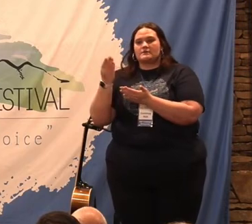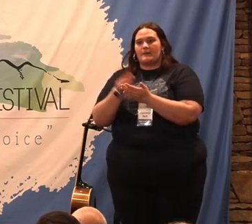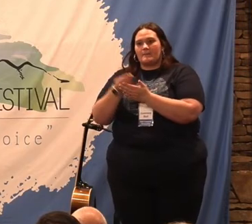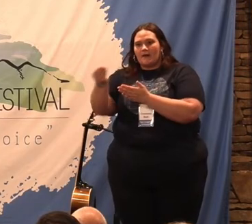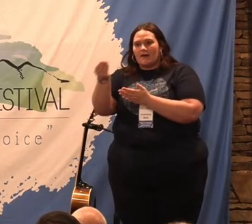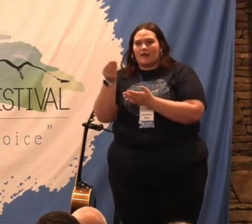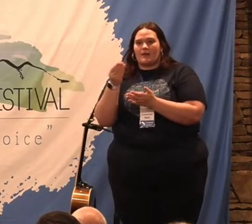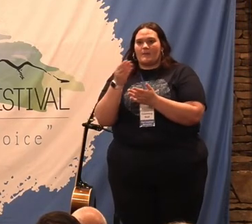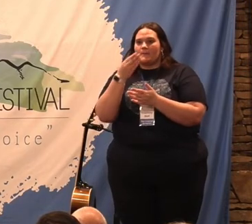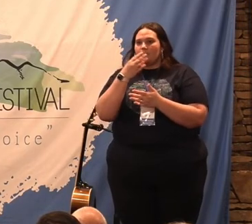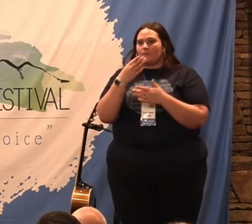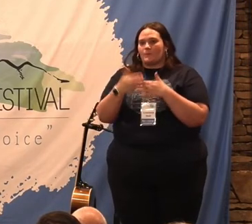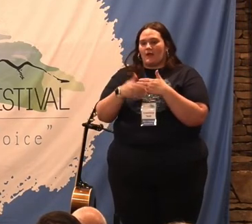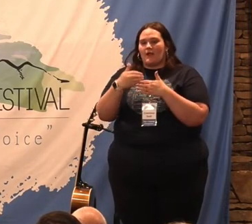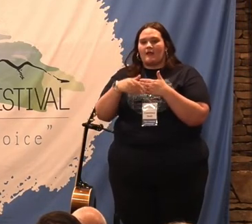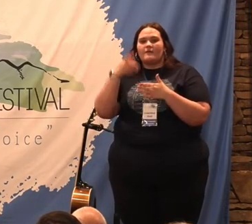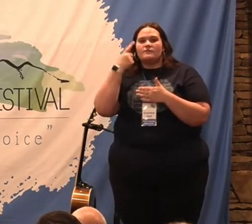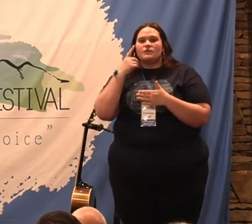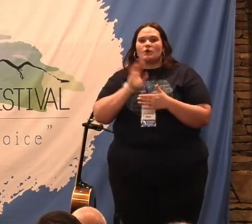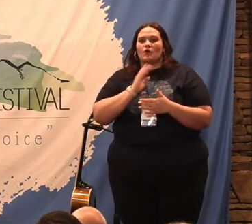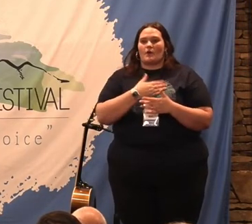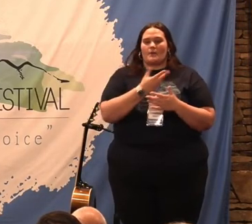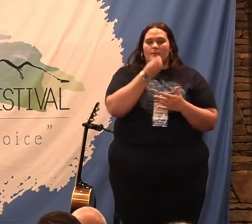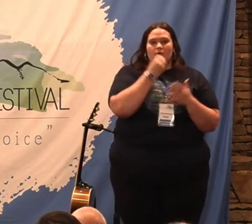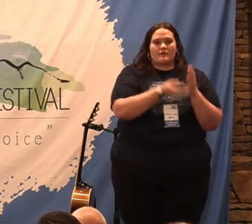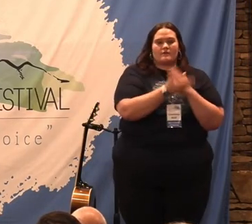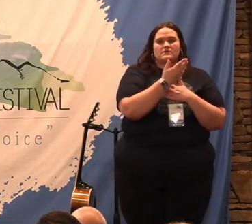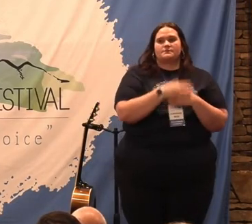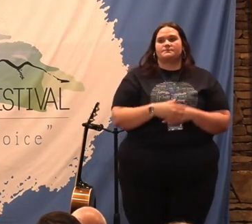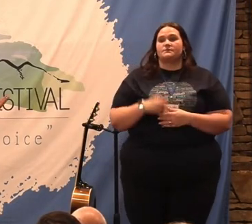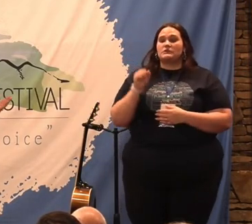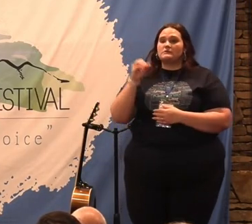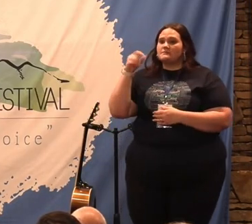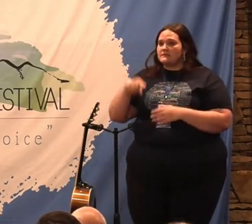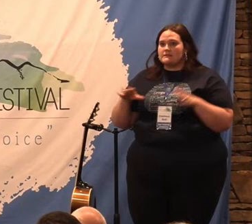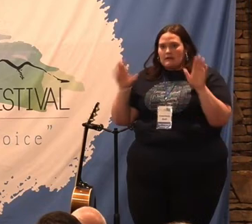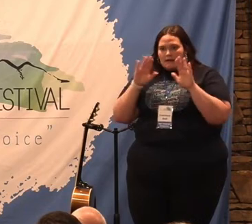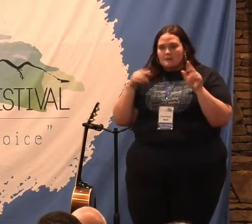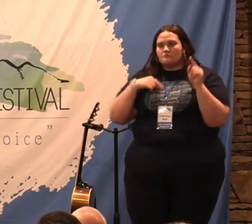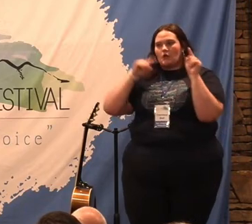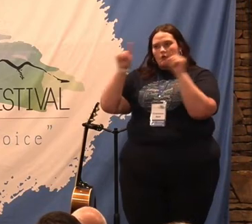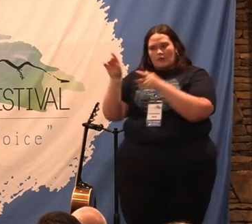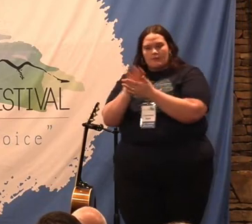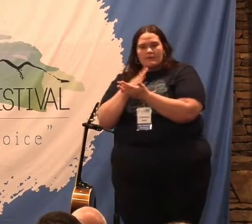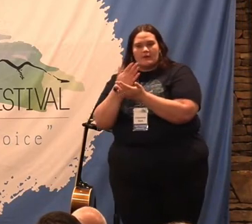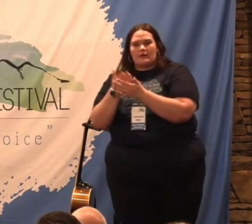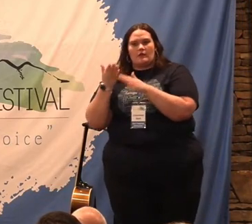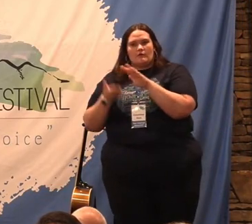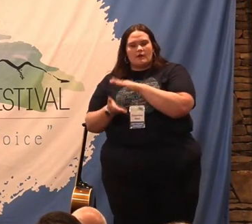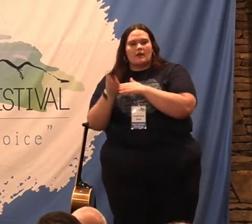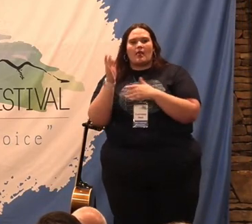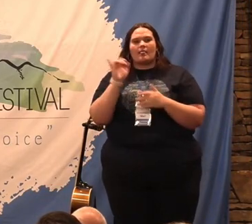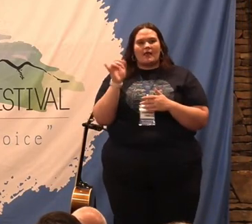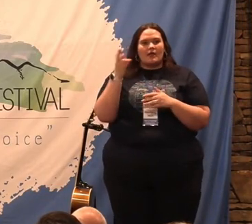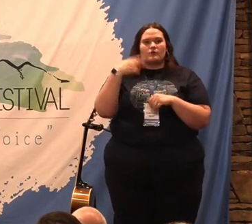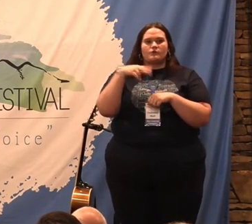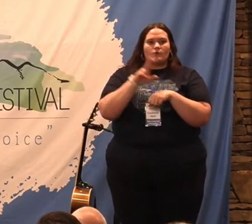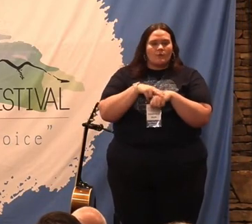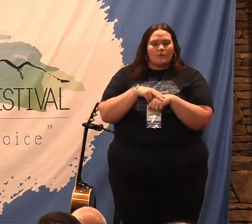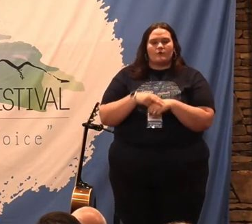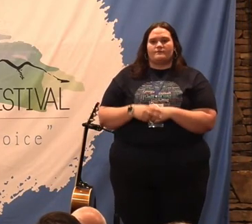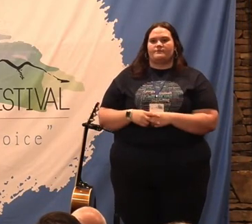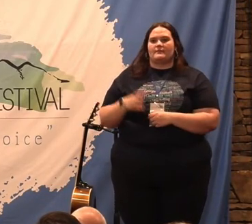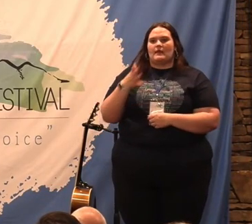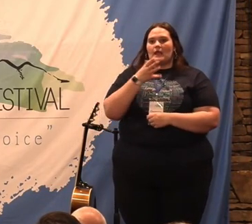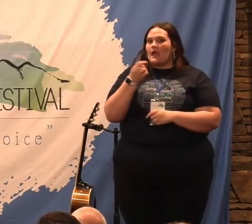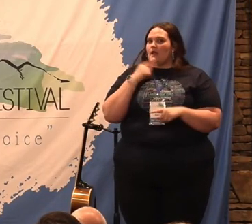breakfast. So this Sunday, I go to the Guatemalan bakery like I do every Sunday, and I cannot believe